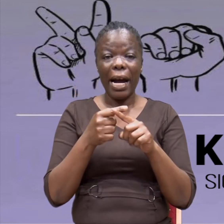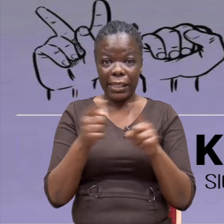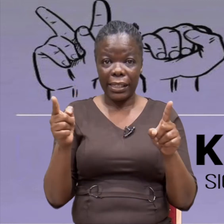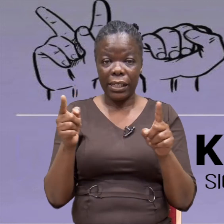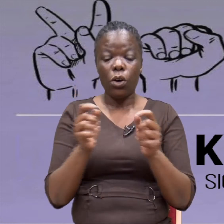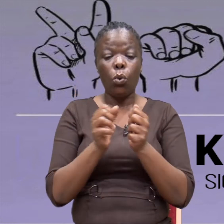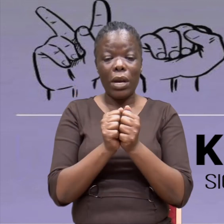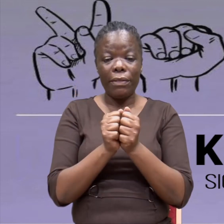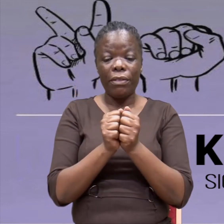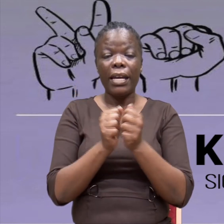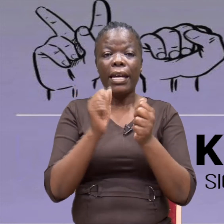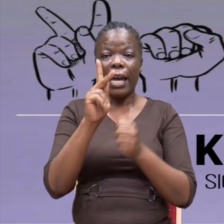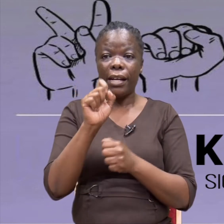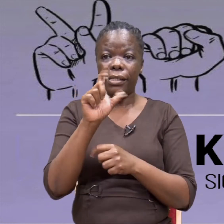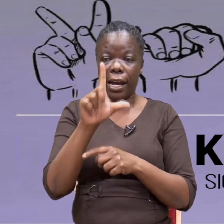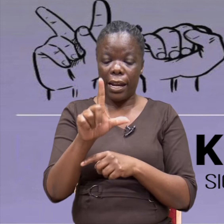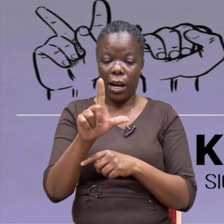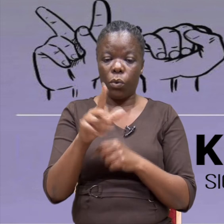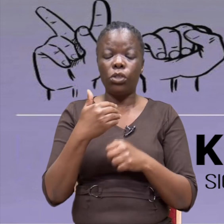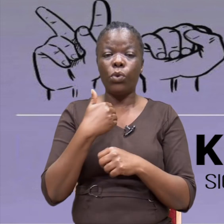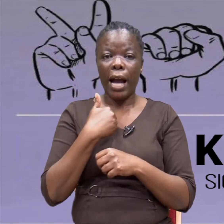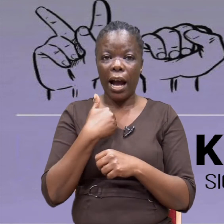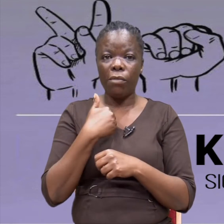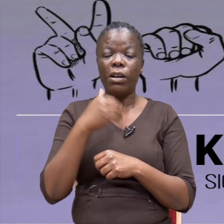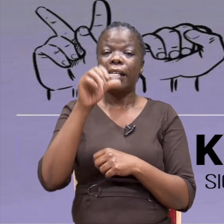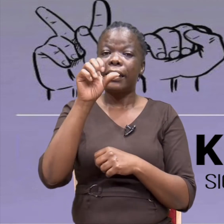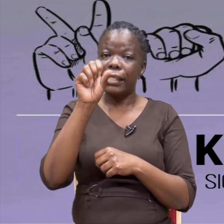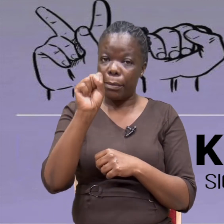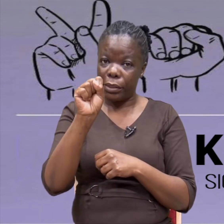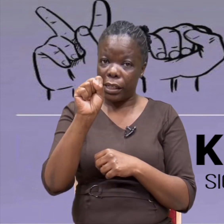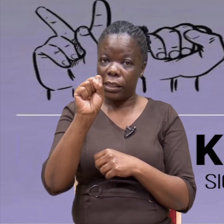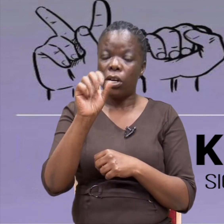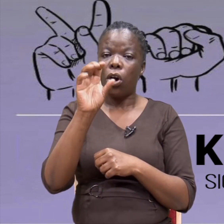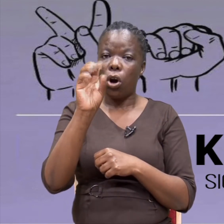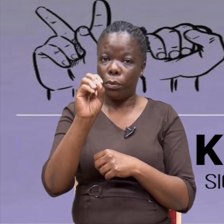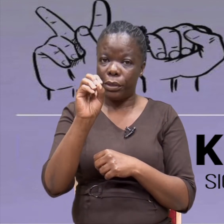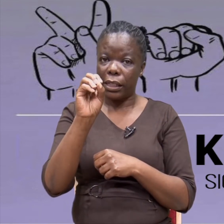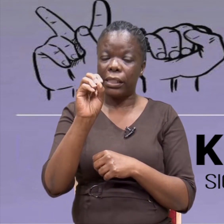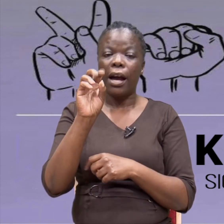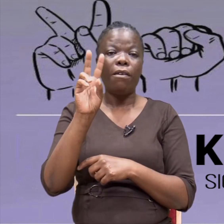But with Kenyan Sign Language, we have subject, object,